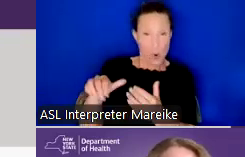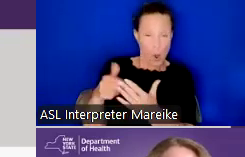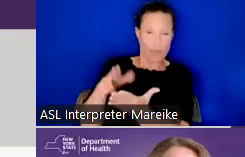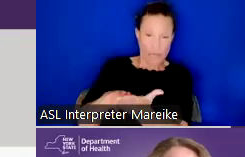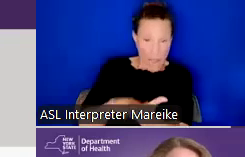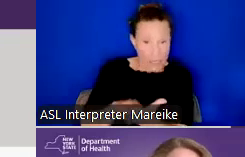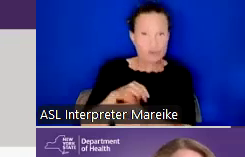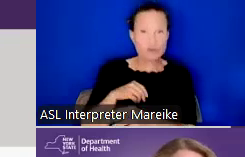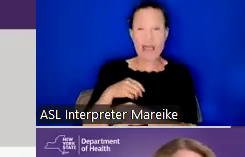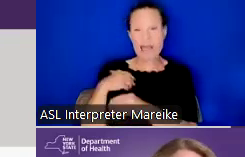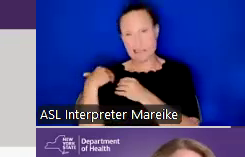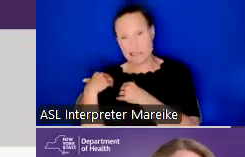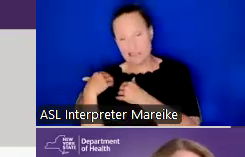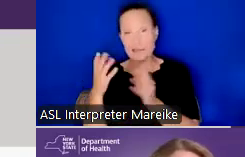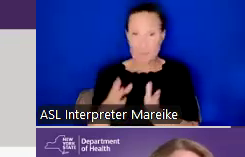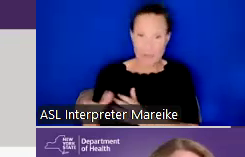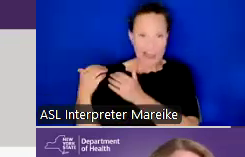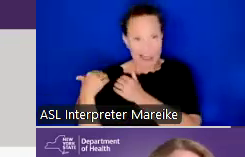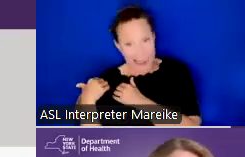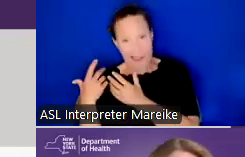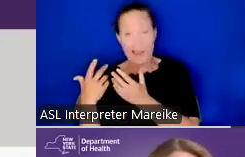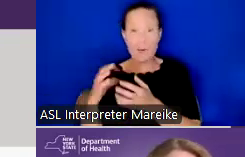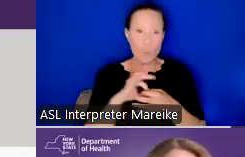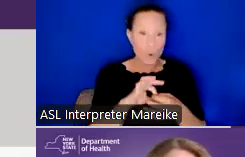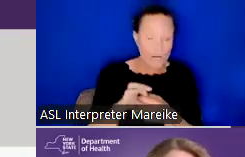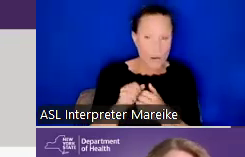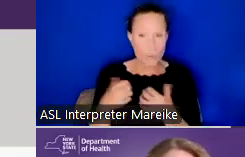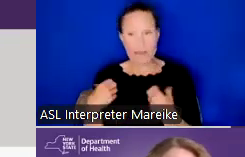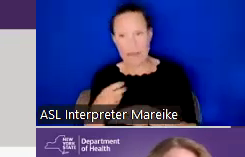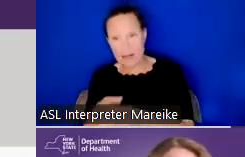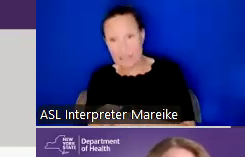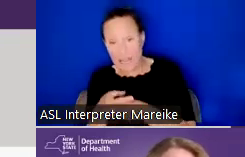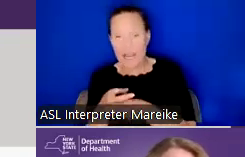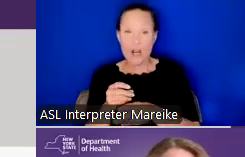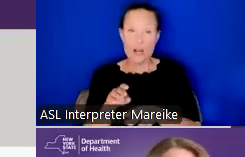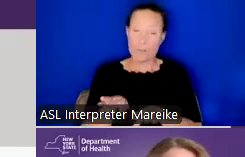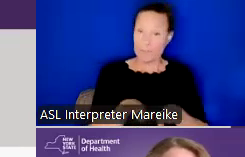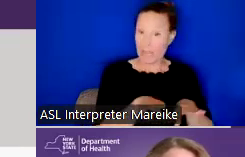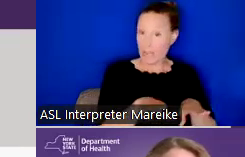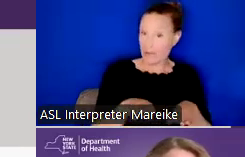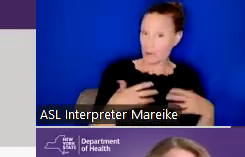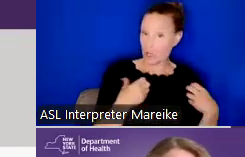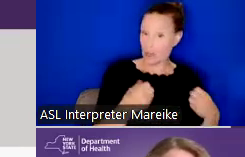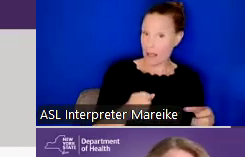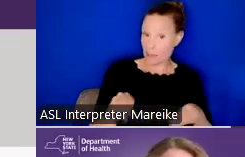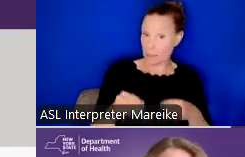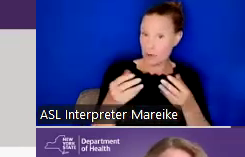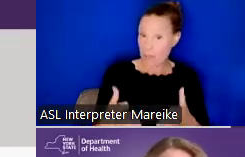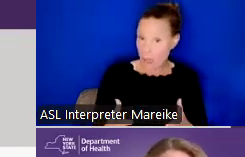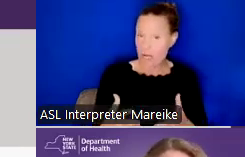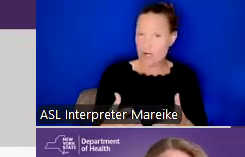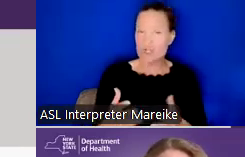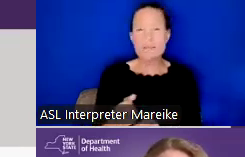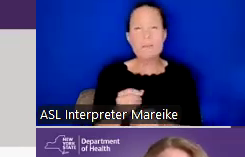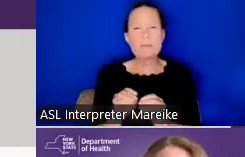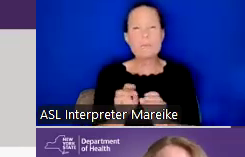plans, to coordinate with the healthcare and behavioral health providers and to really make it simple